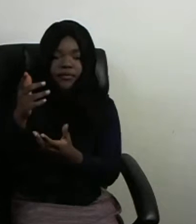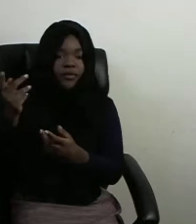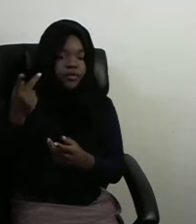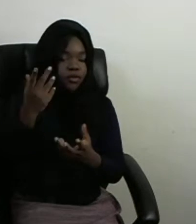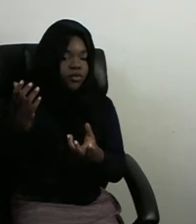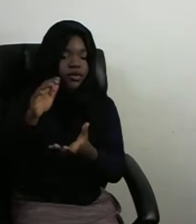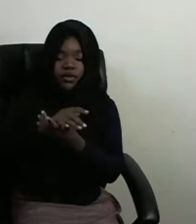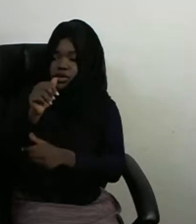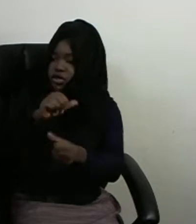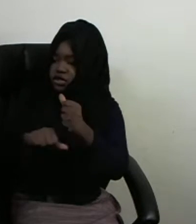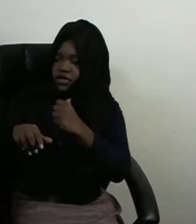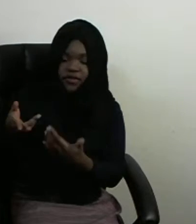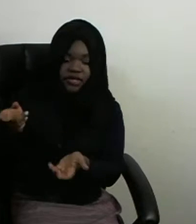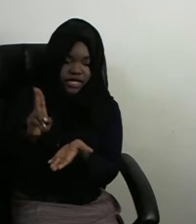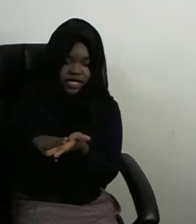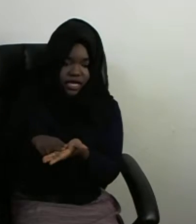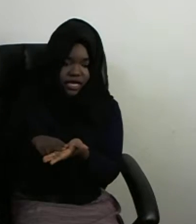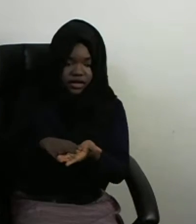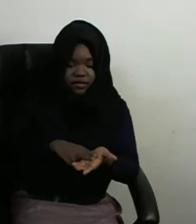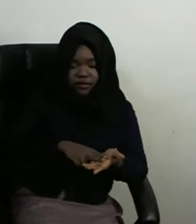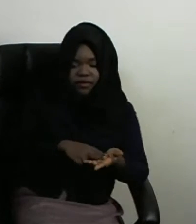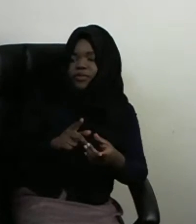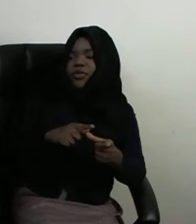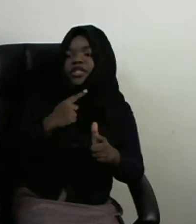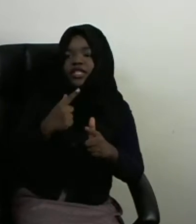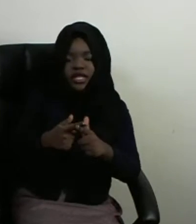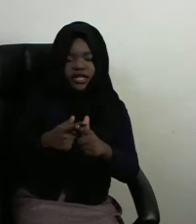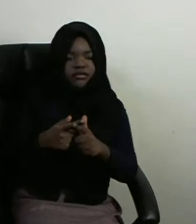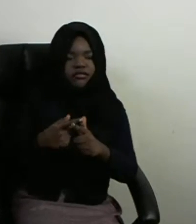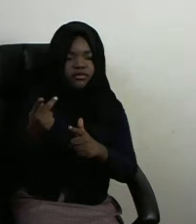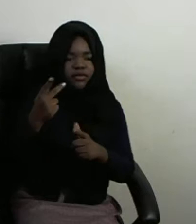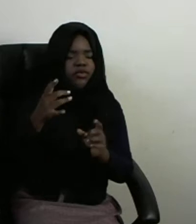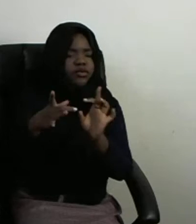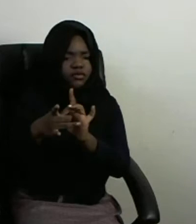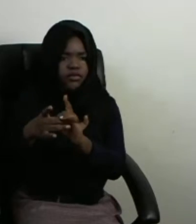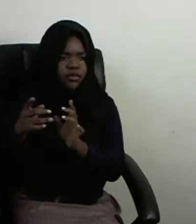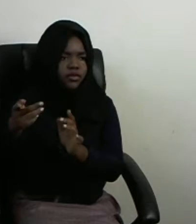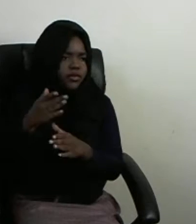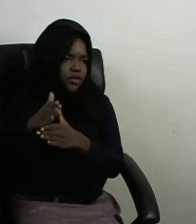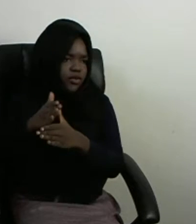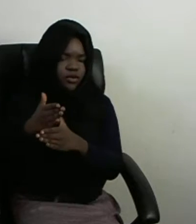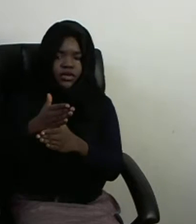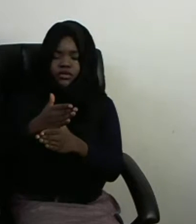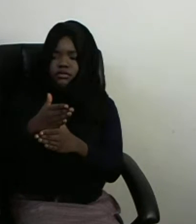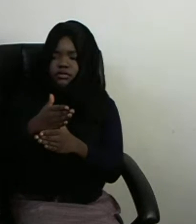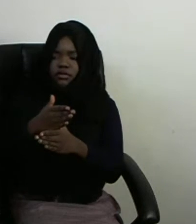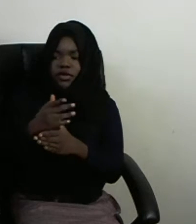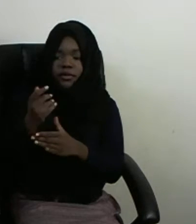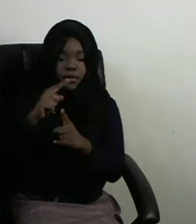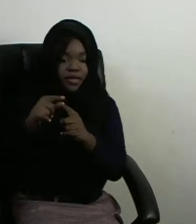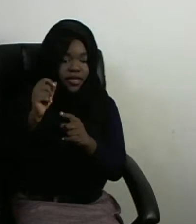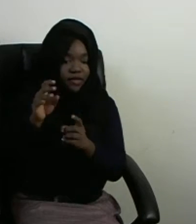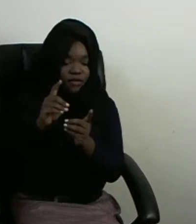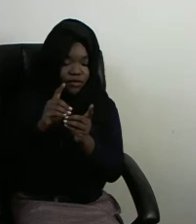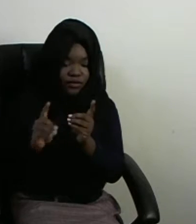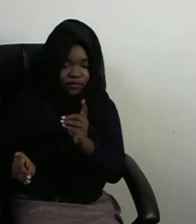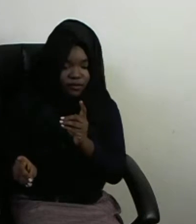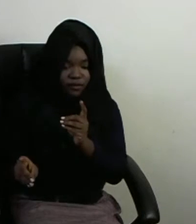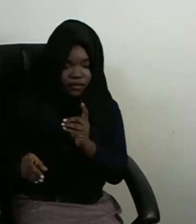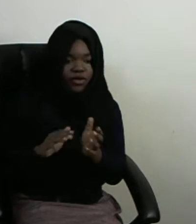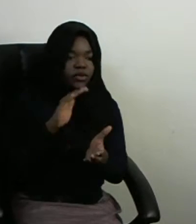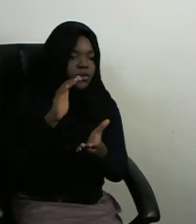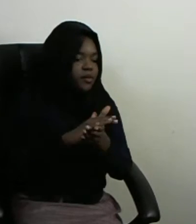marry you, you signed the contract, then there is a degree of attachment between you and her. But if you divorce and